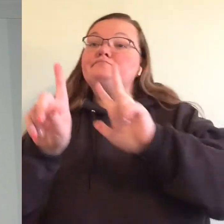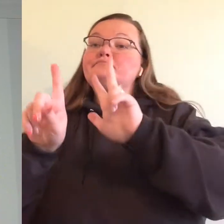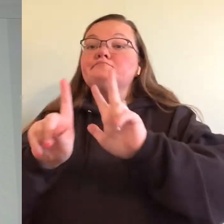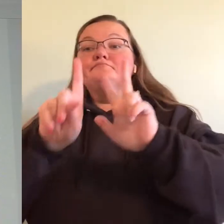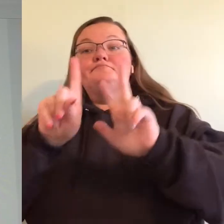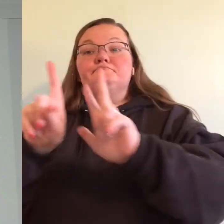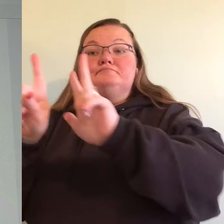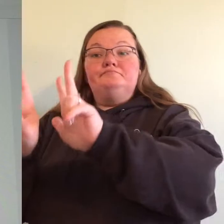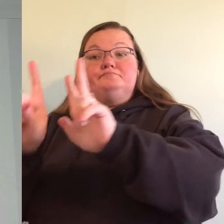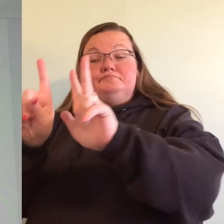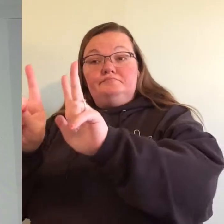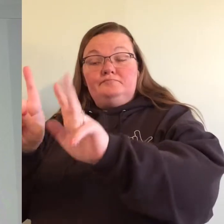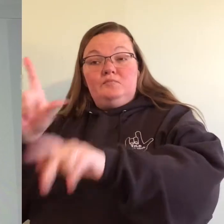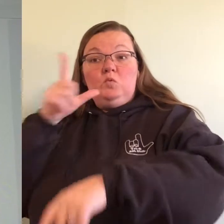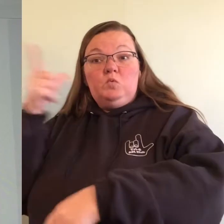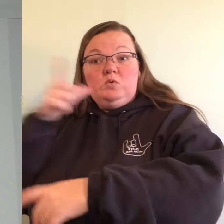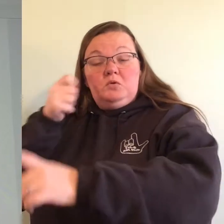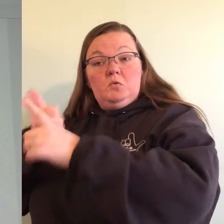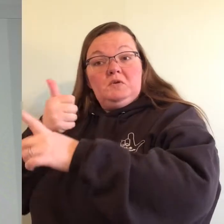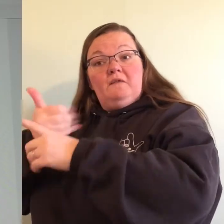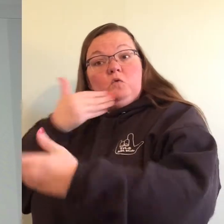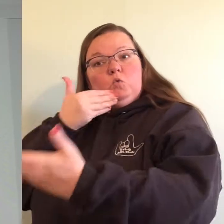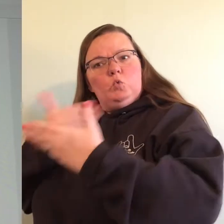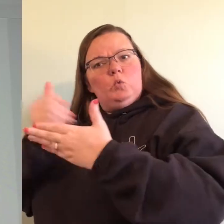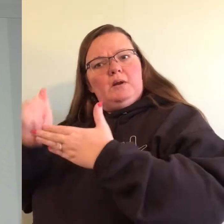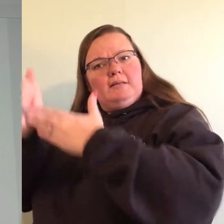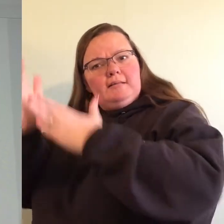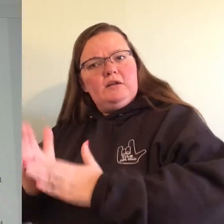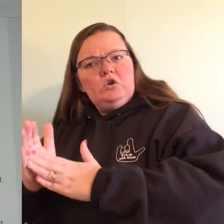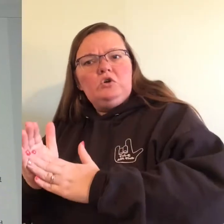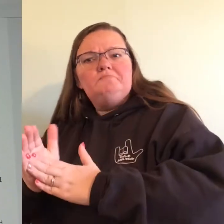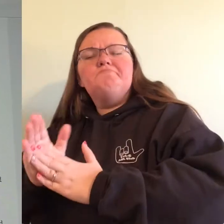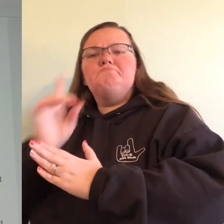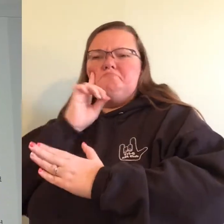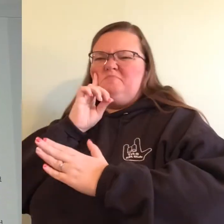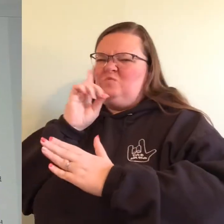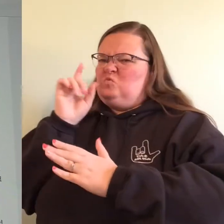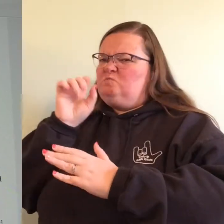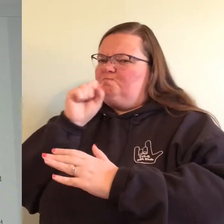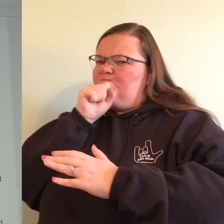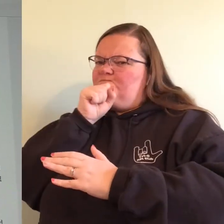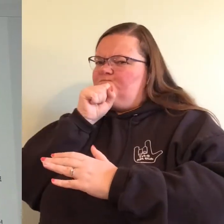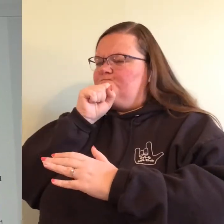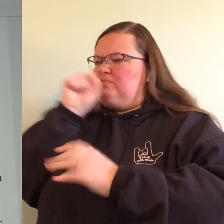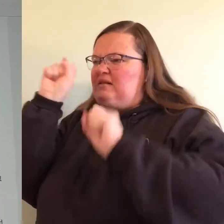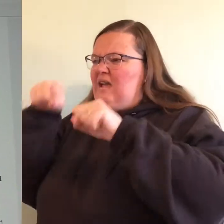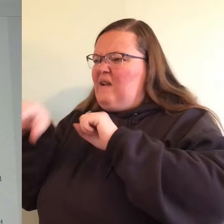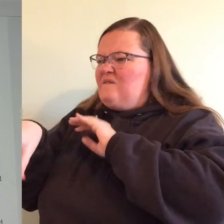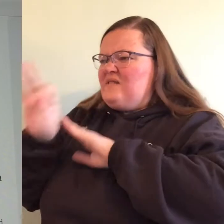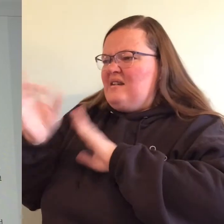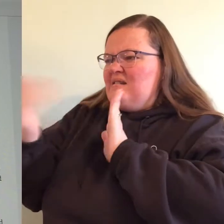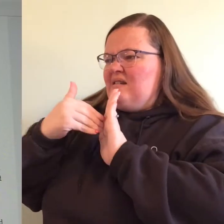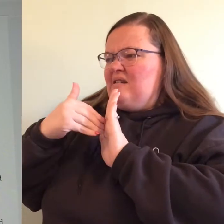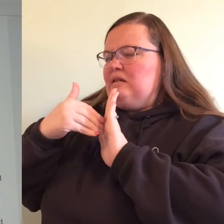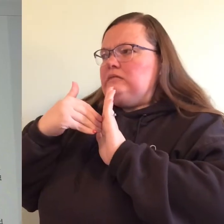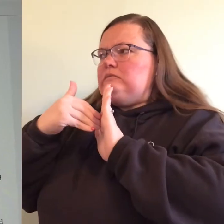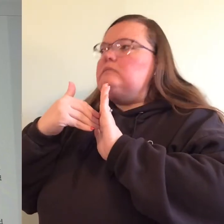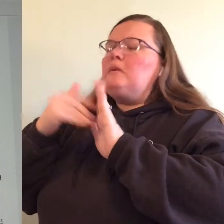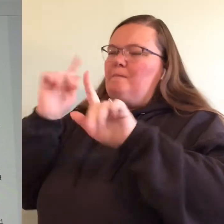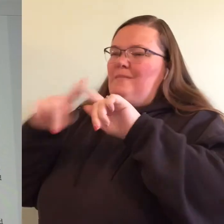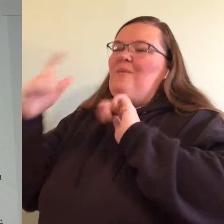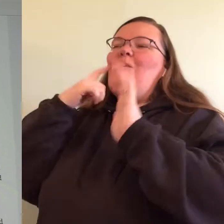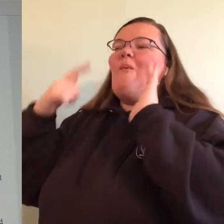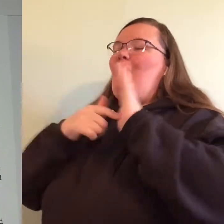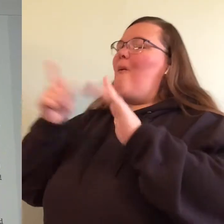their feet. Lucy proved a good leader. At first she wondered whether she would be able to find the way, but she recognized an